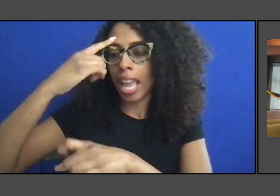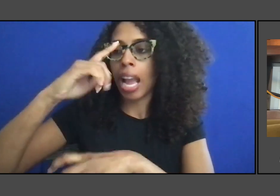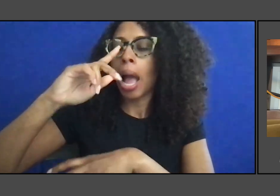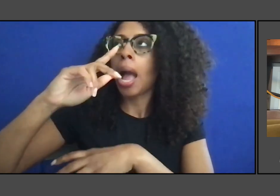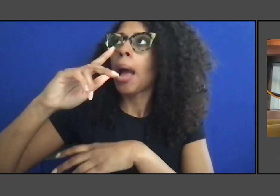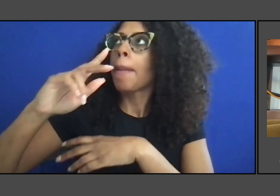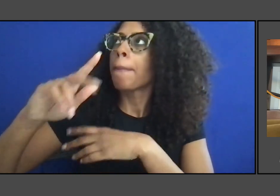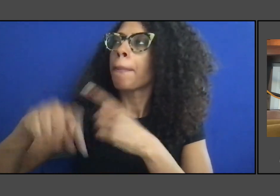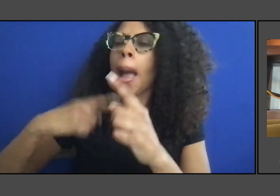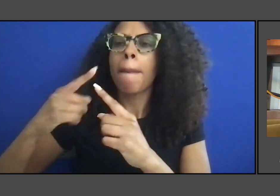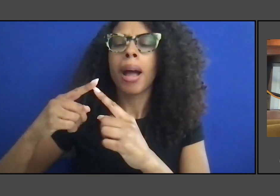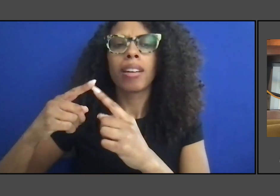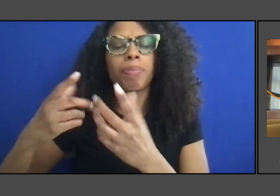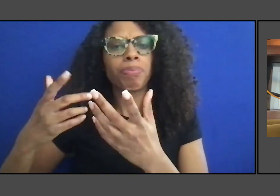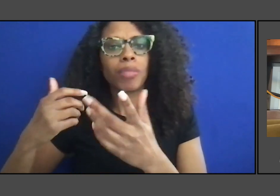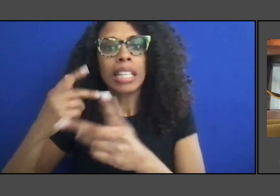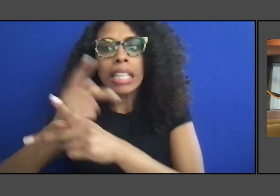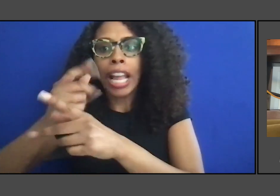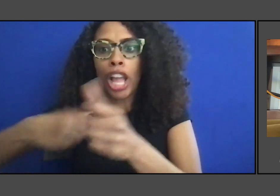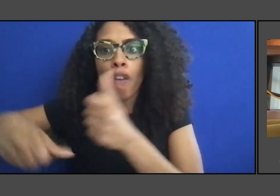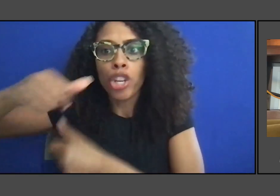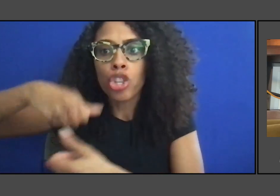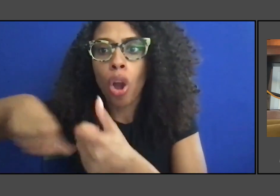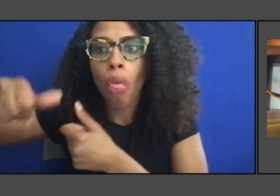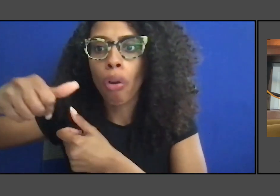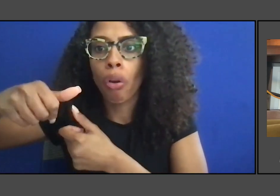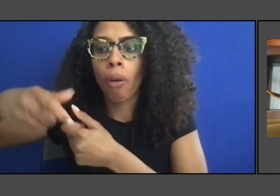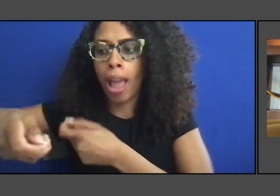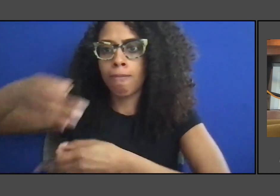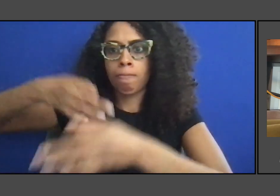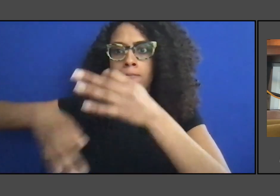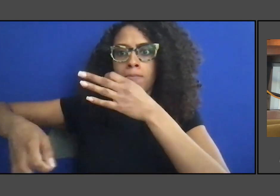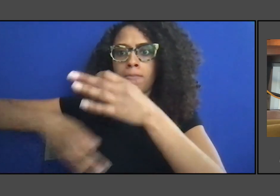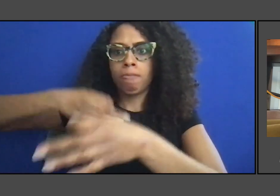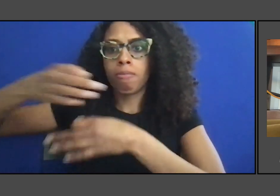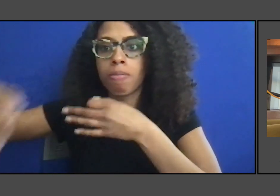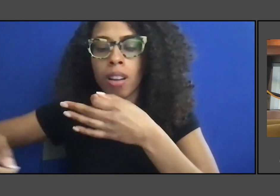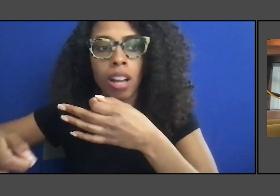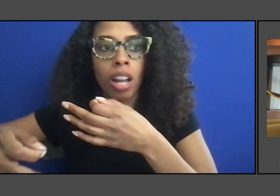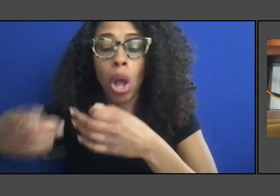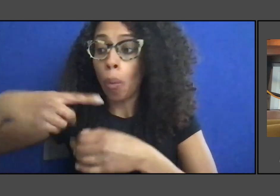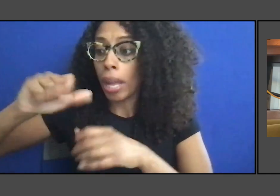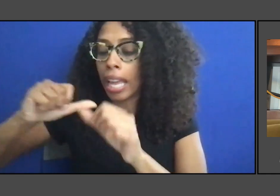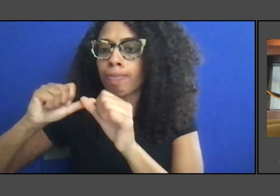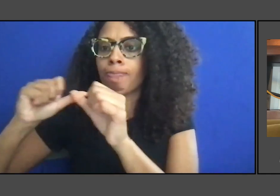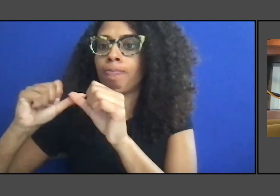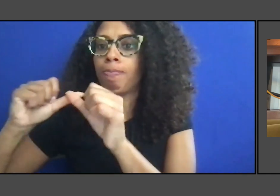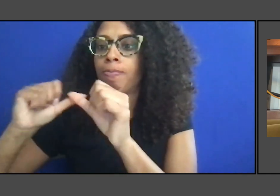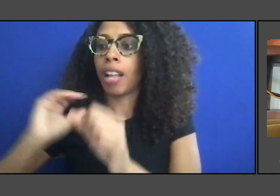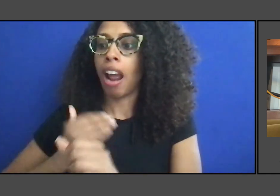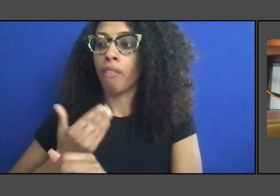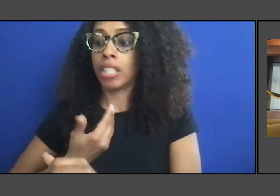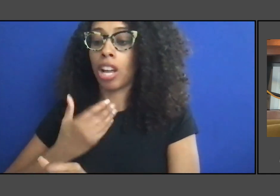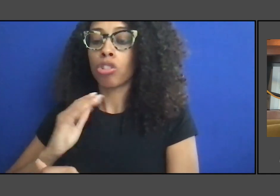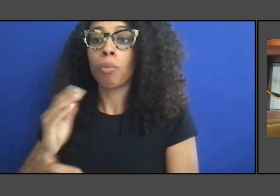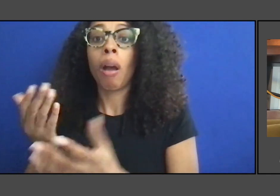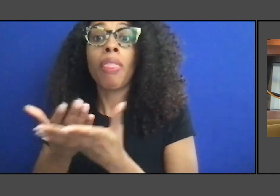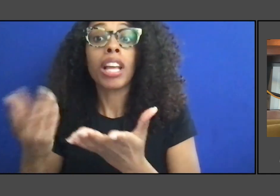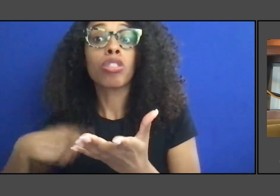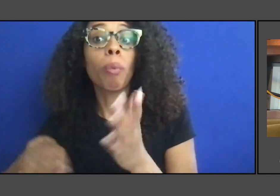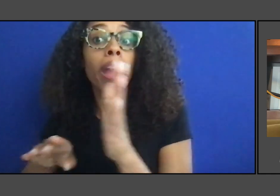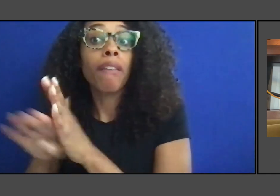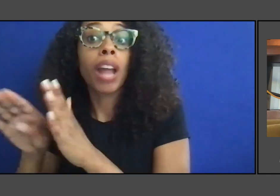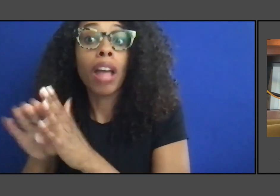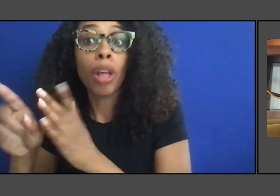to a position where we're able to, sustain ourselves with these things that we've developed off of the work of the generations